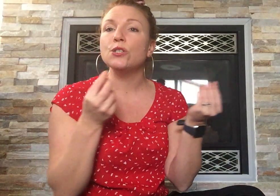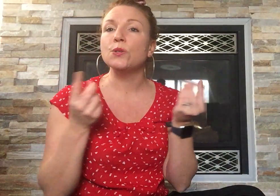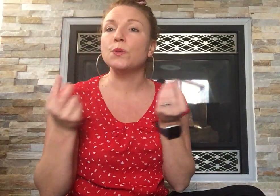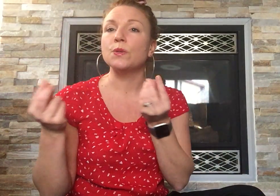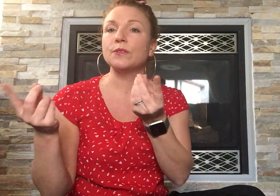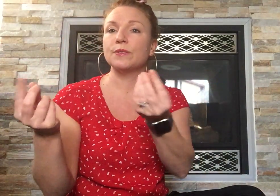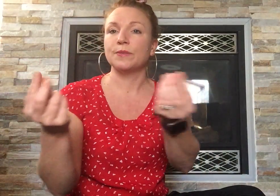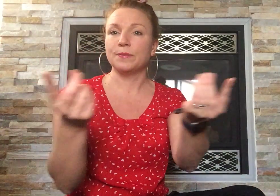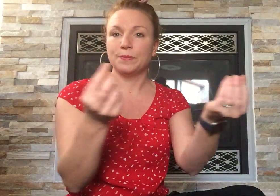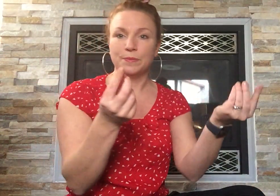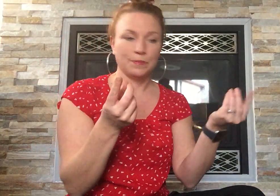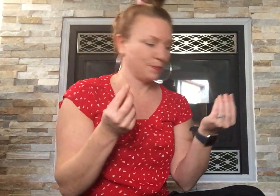do.